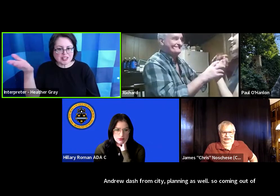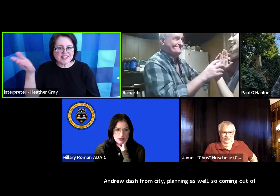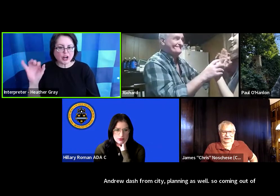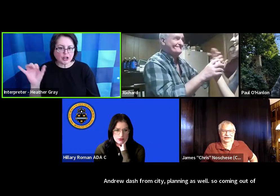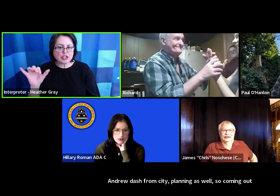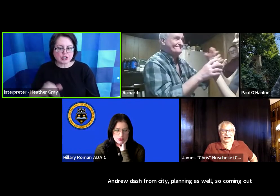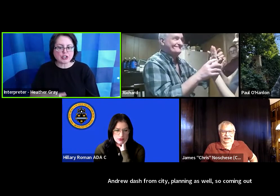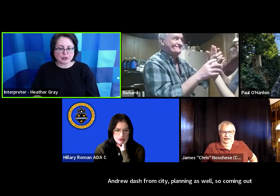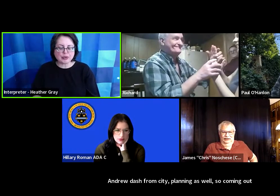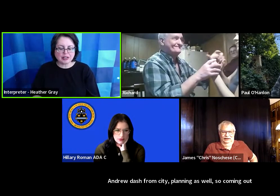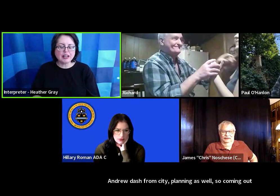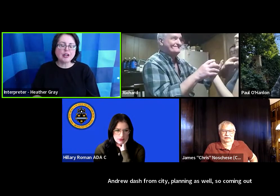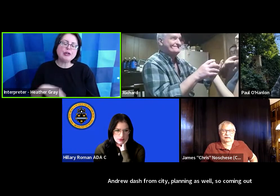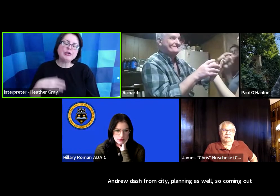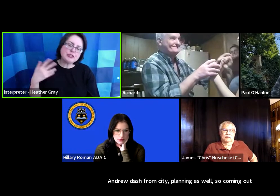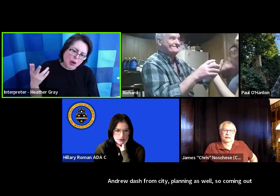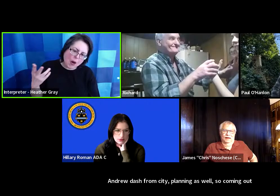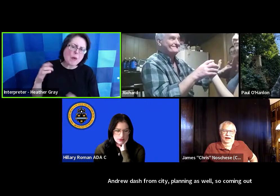had,